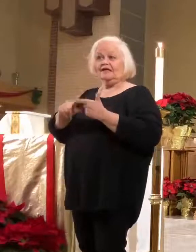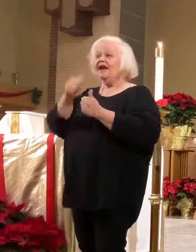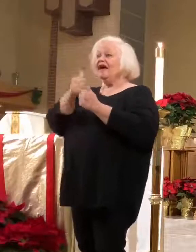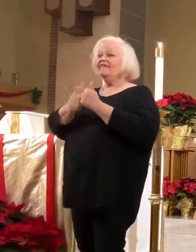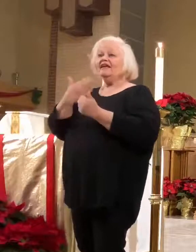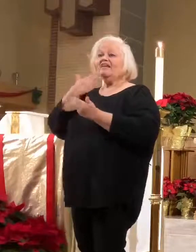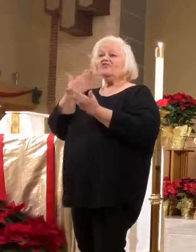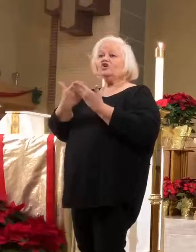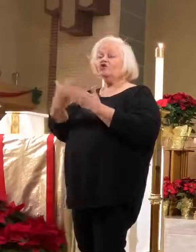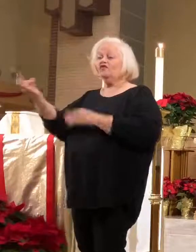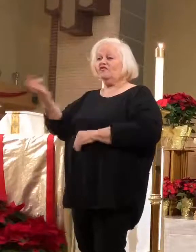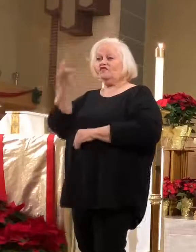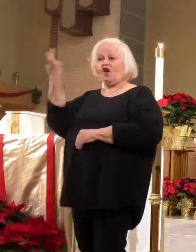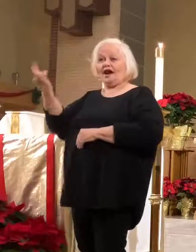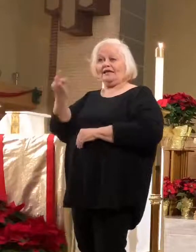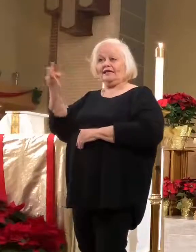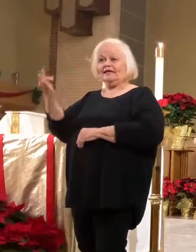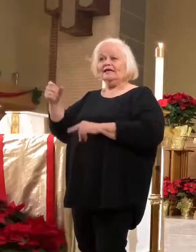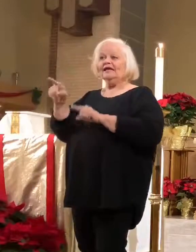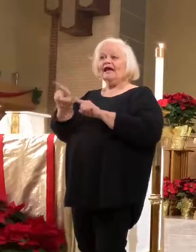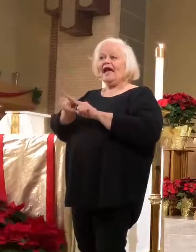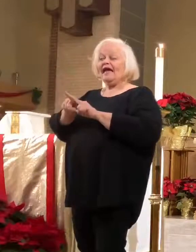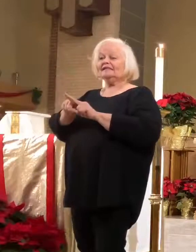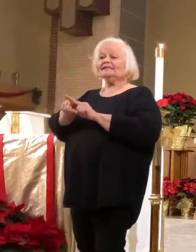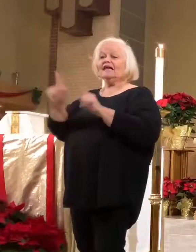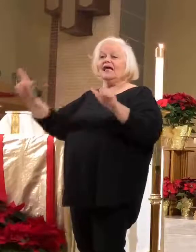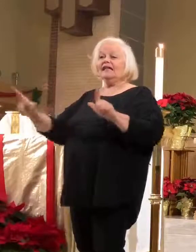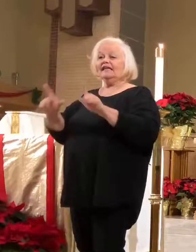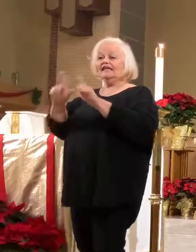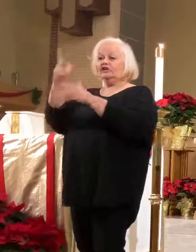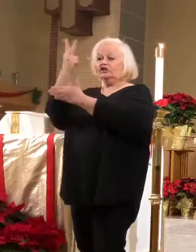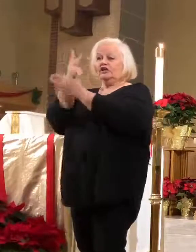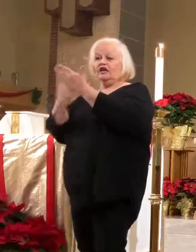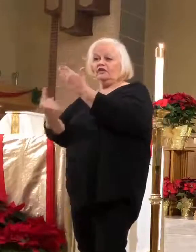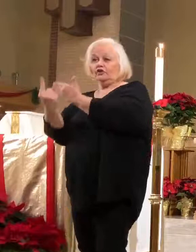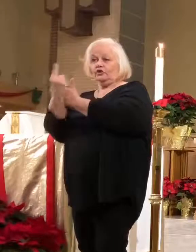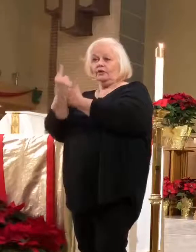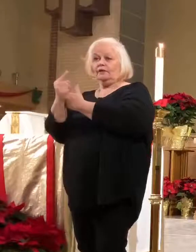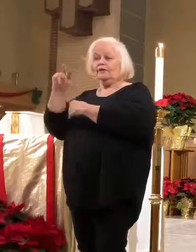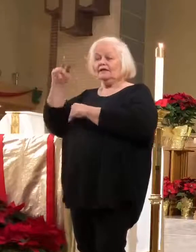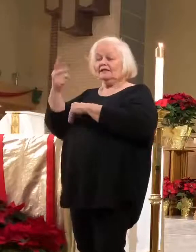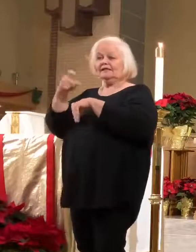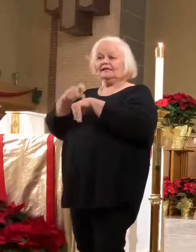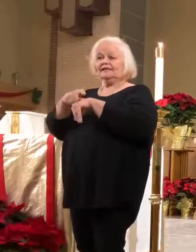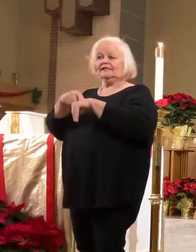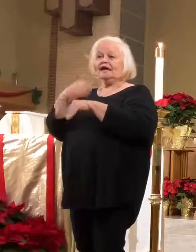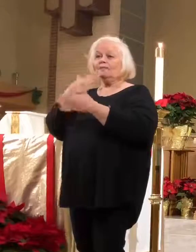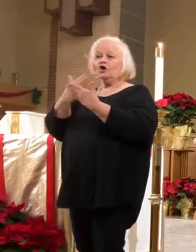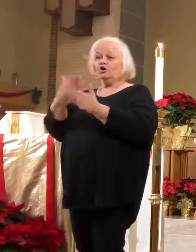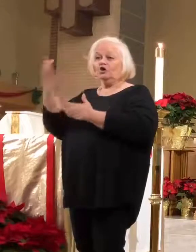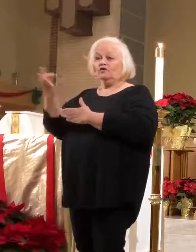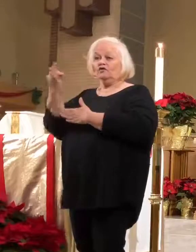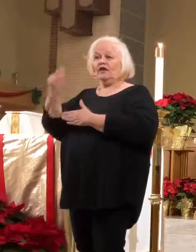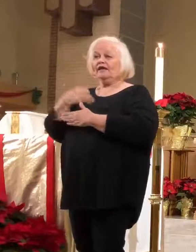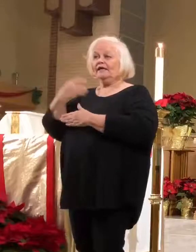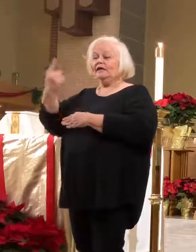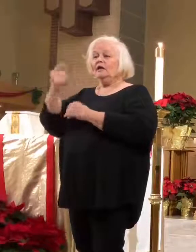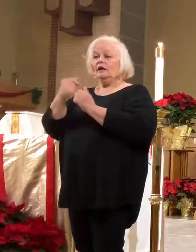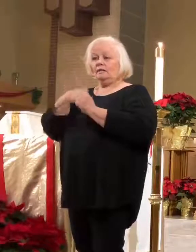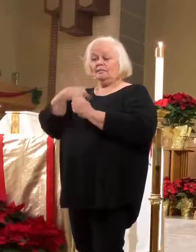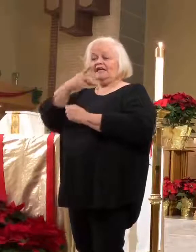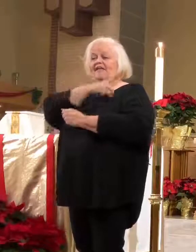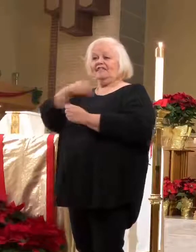Friday, as the liturgy of the Triduum, the second part of that movement, but Good Friday, as I would enter in with the deacon, we